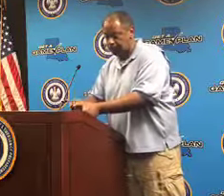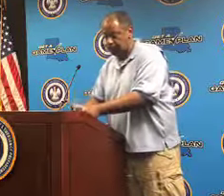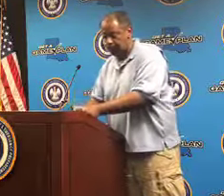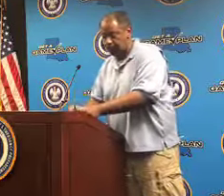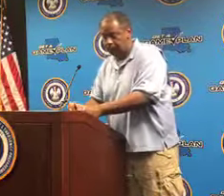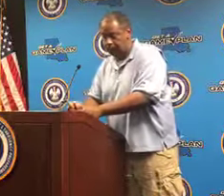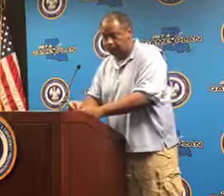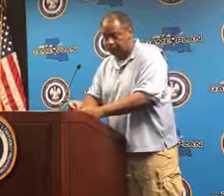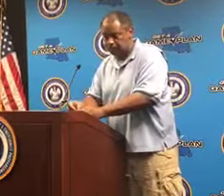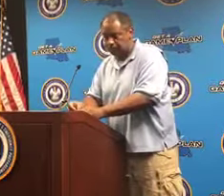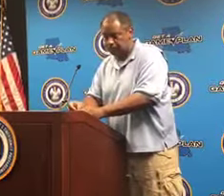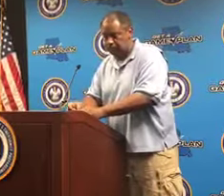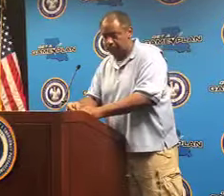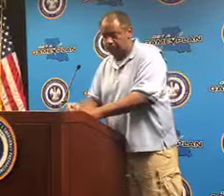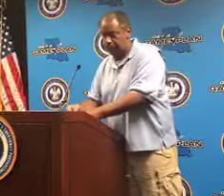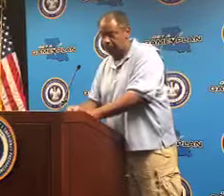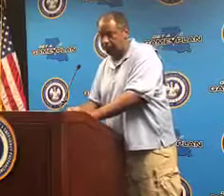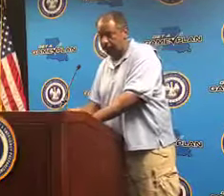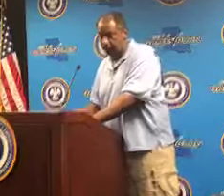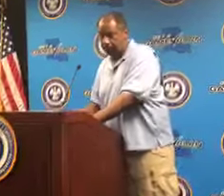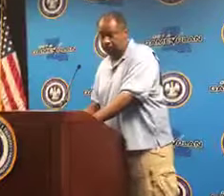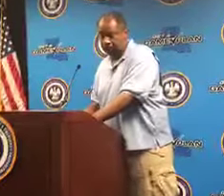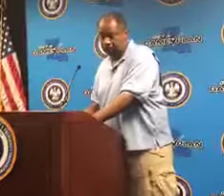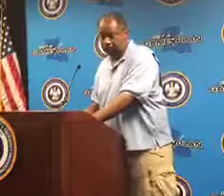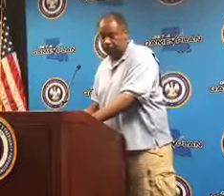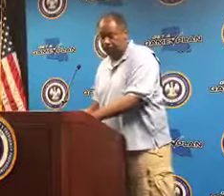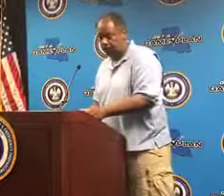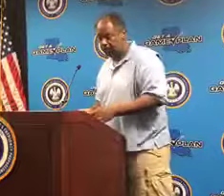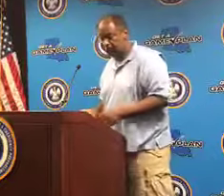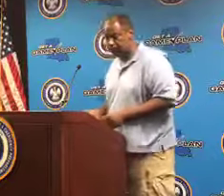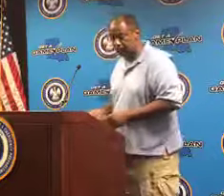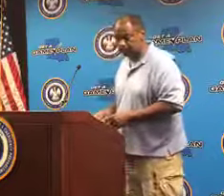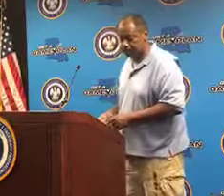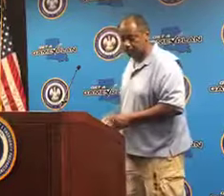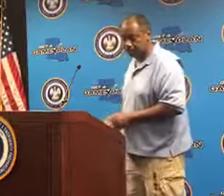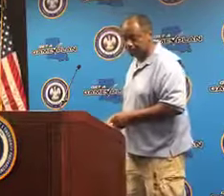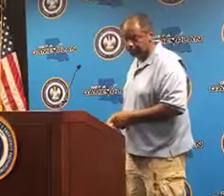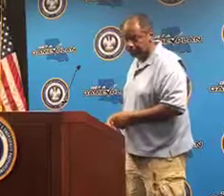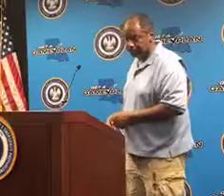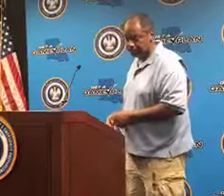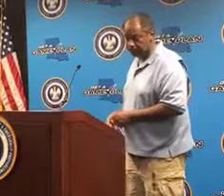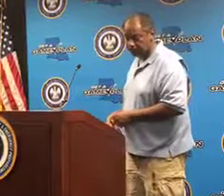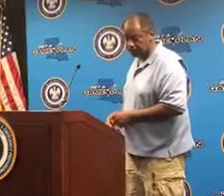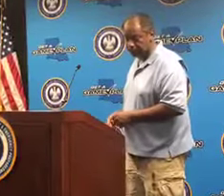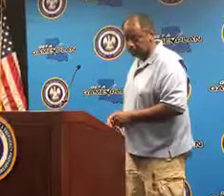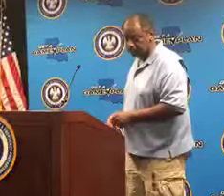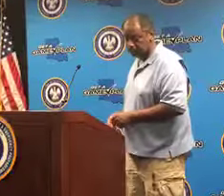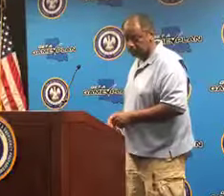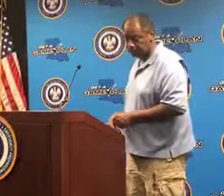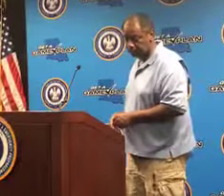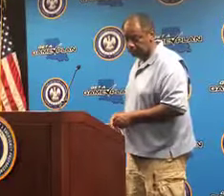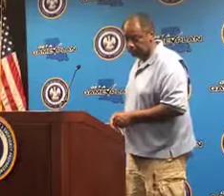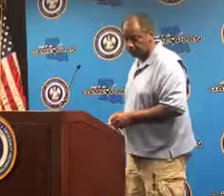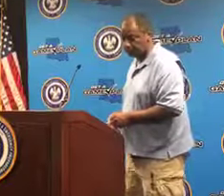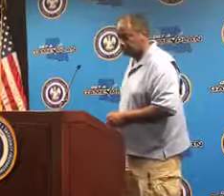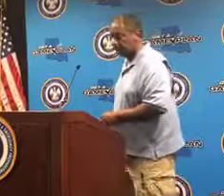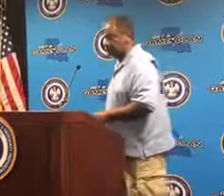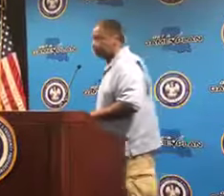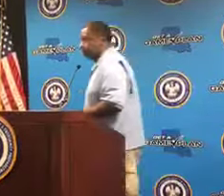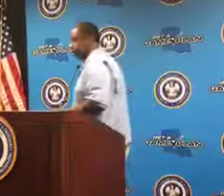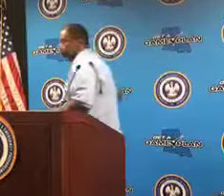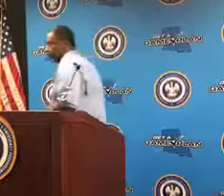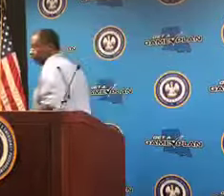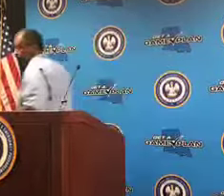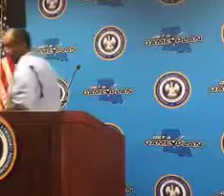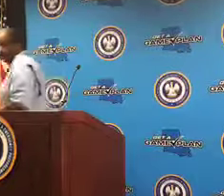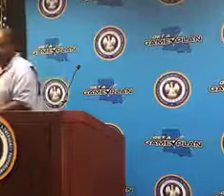I can tell you physics. Which could be more in mind. But I'm here. It could be. You're there. It could be. If you look and I always get more than my mind is that it's a good touch. Right. You know? The good news is